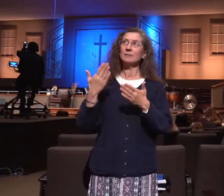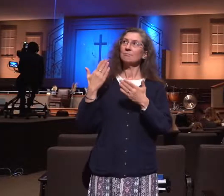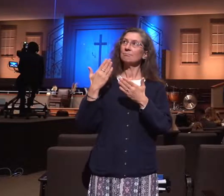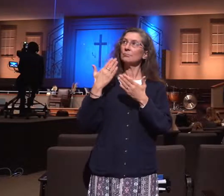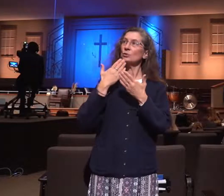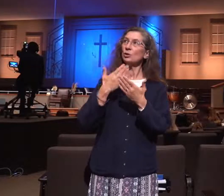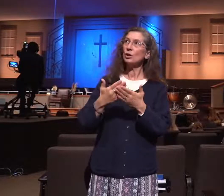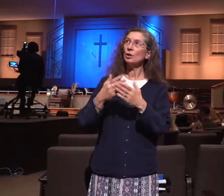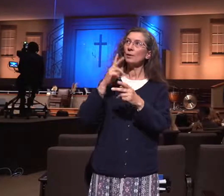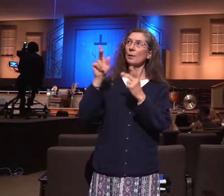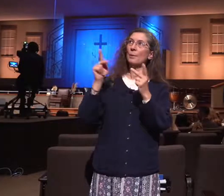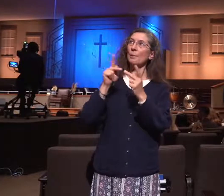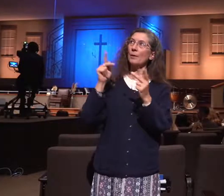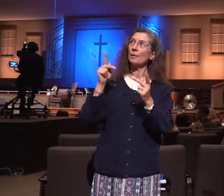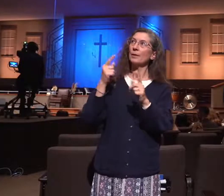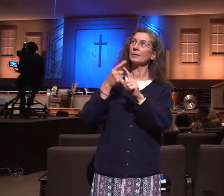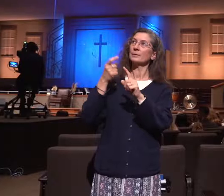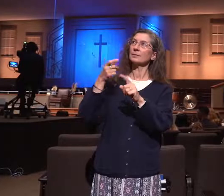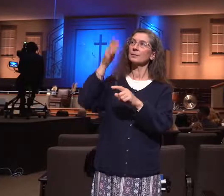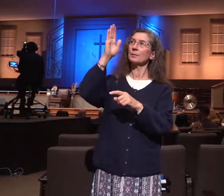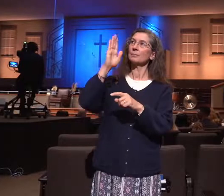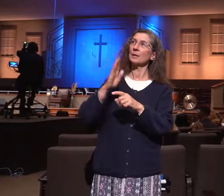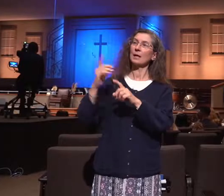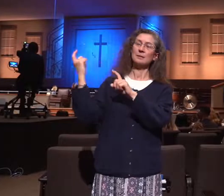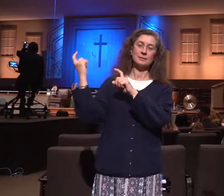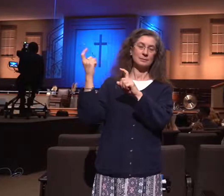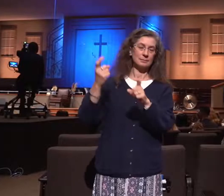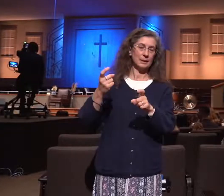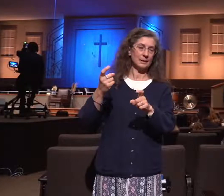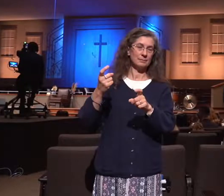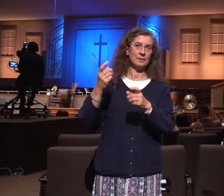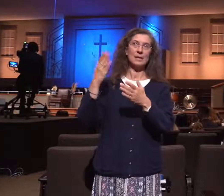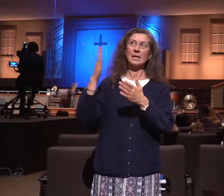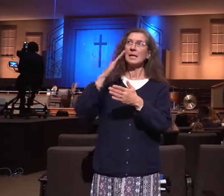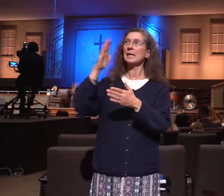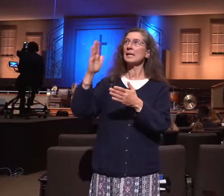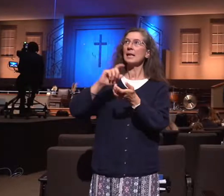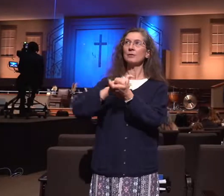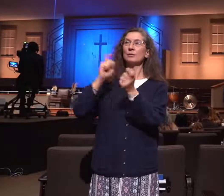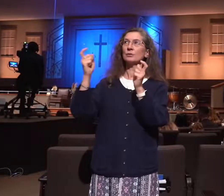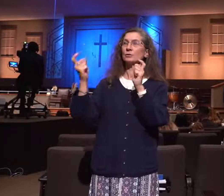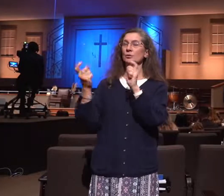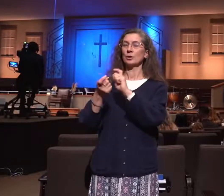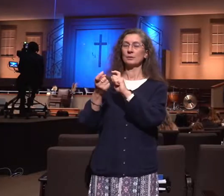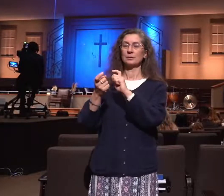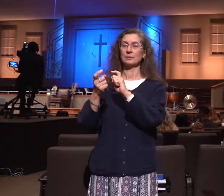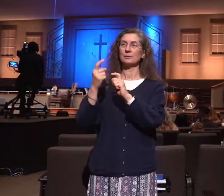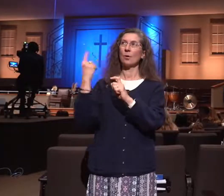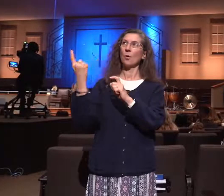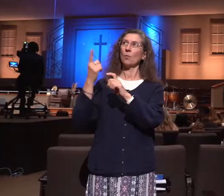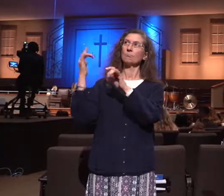from above. In whom there is no variableness, neither shadow of turning.